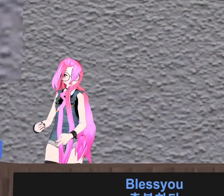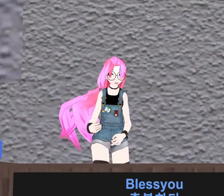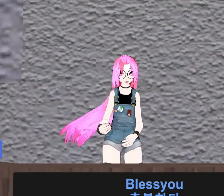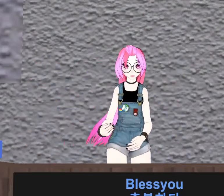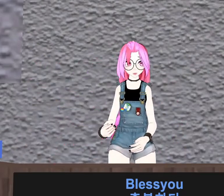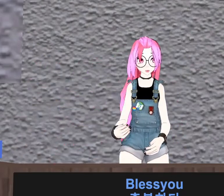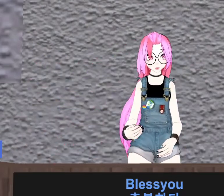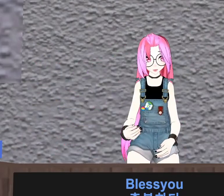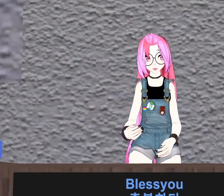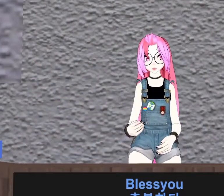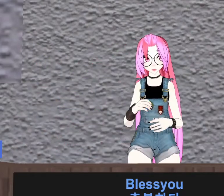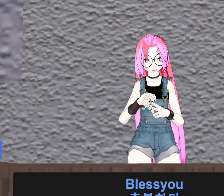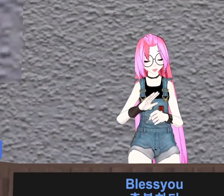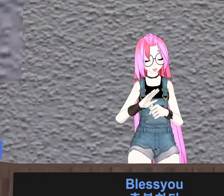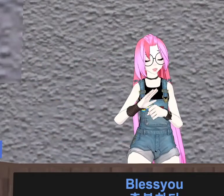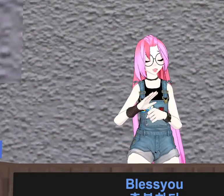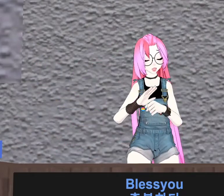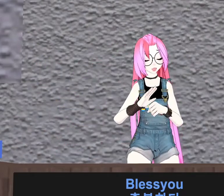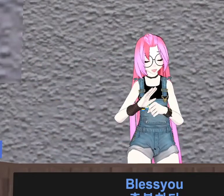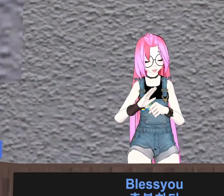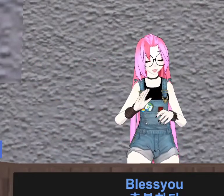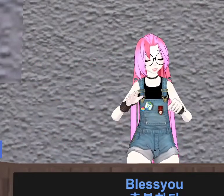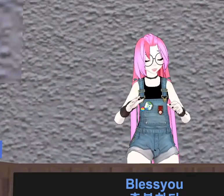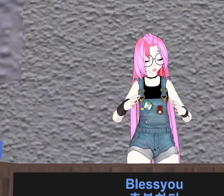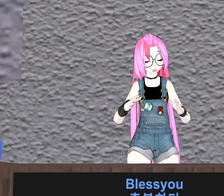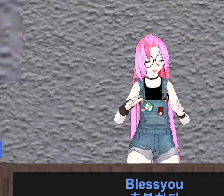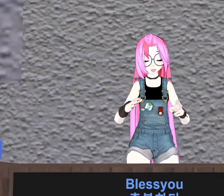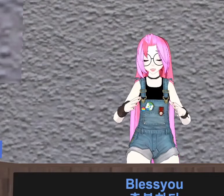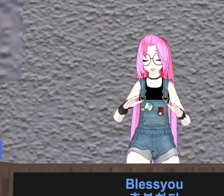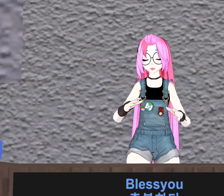There you go. So yeah, anxiety, stress, nervousness. Yeah.